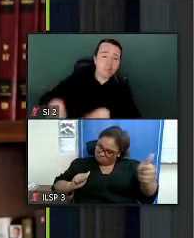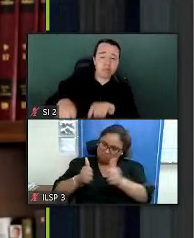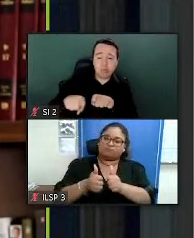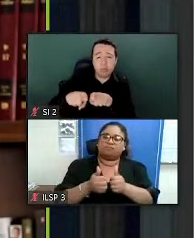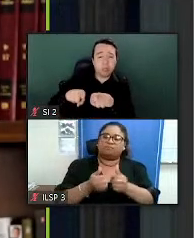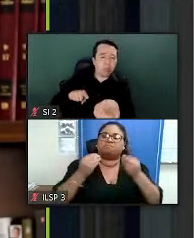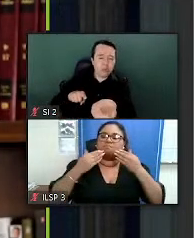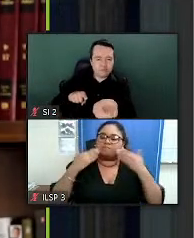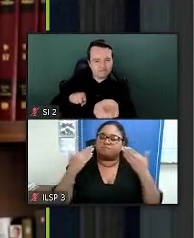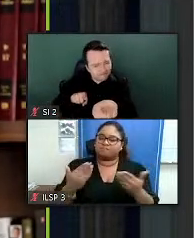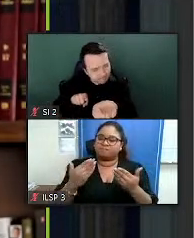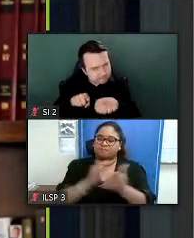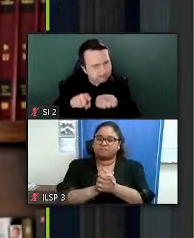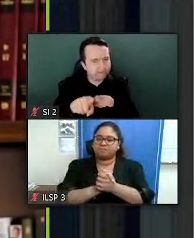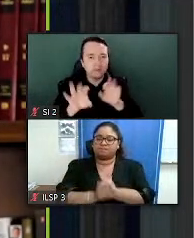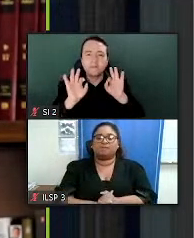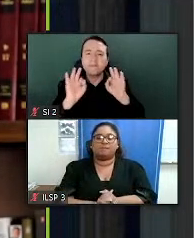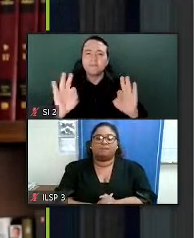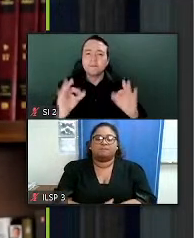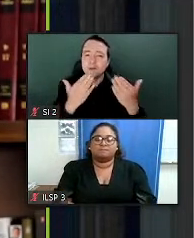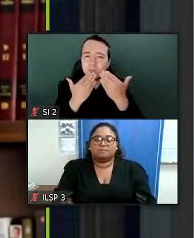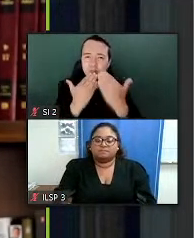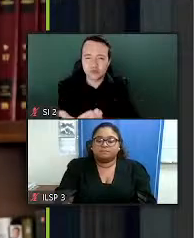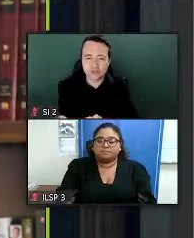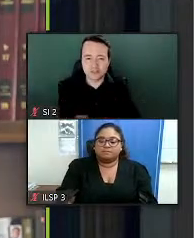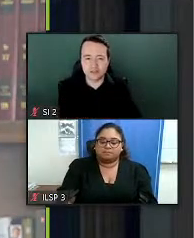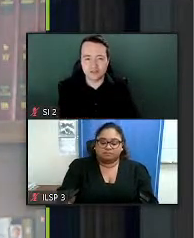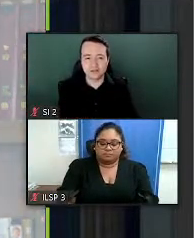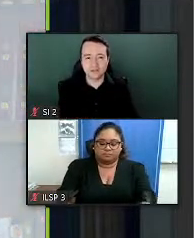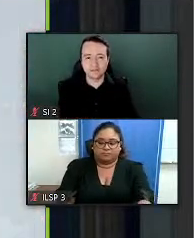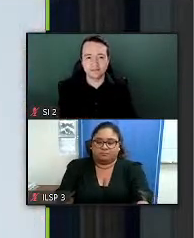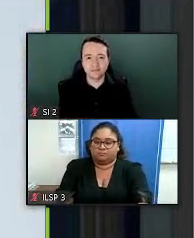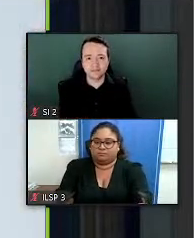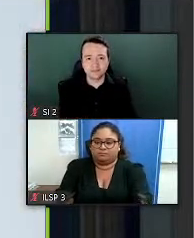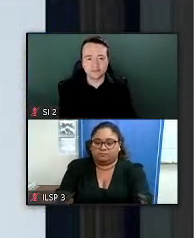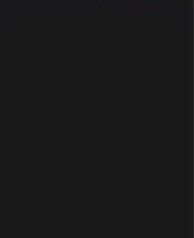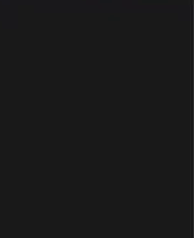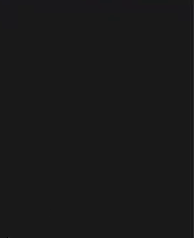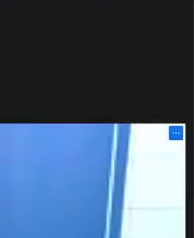not to leave anyone behind so thank you very much